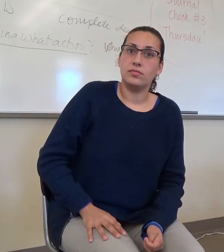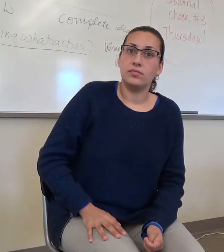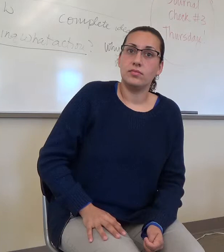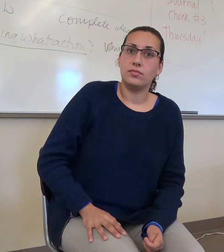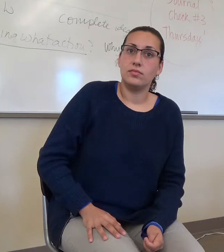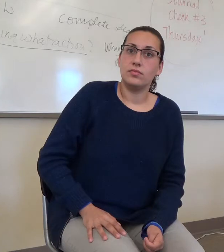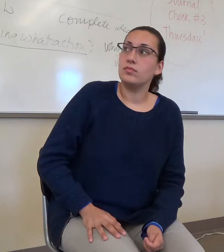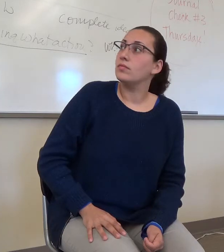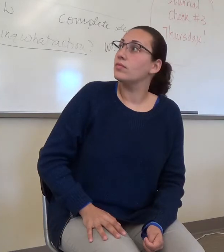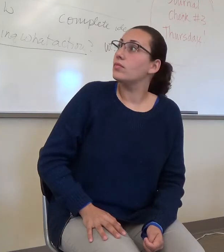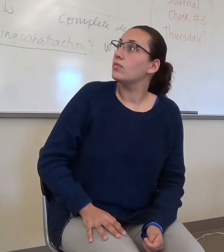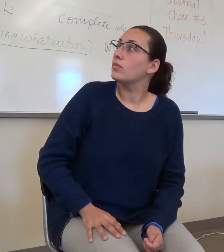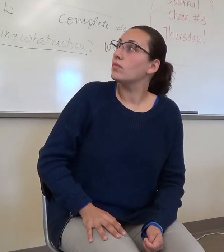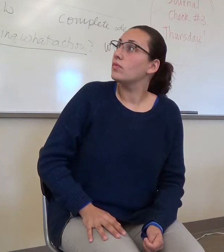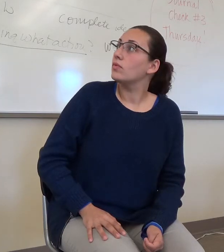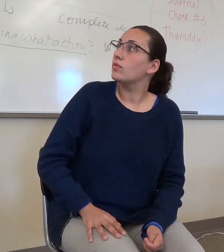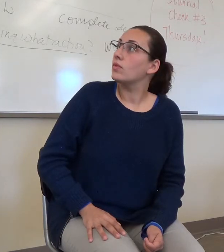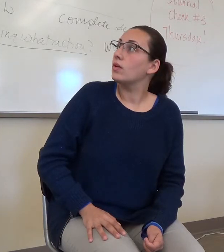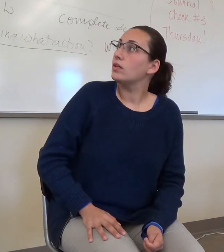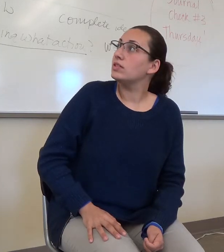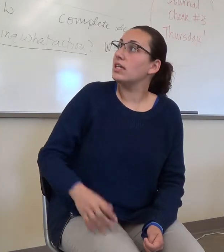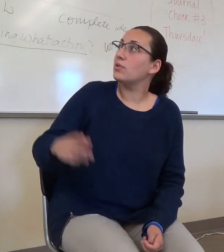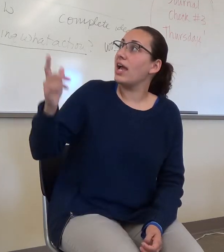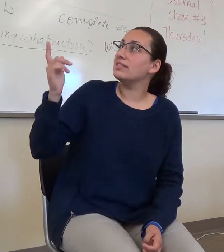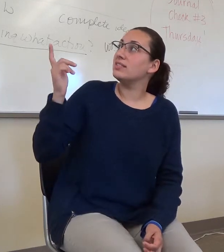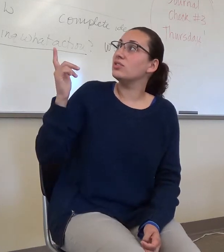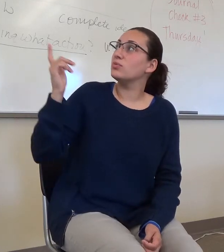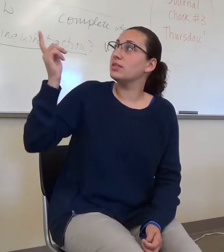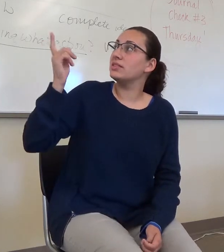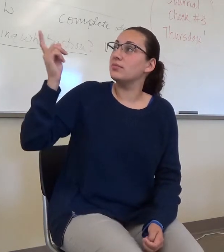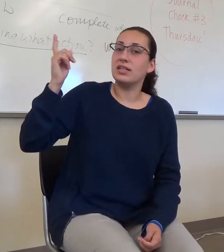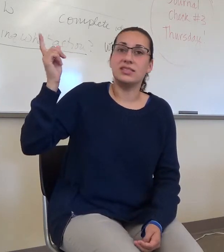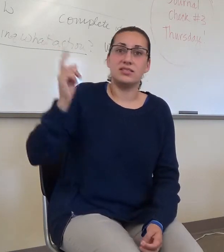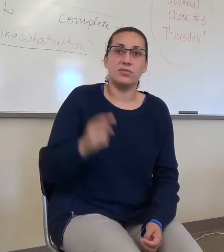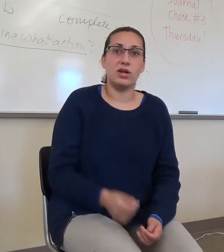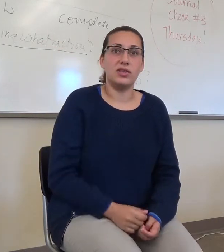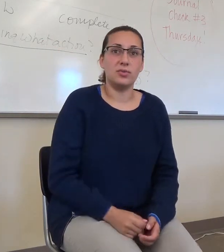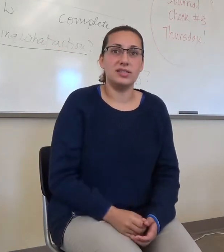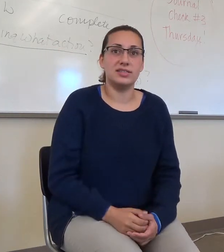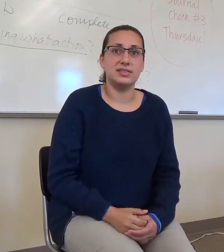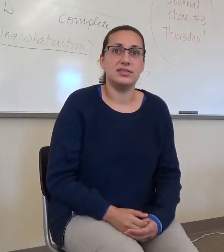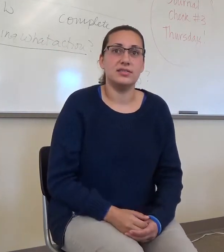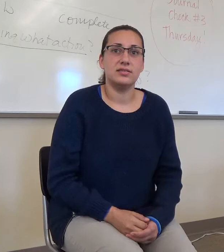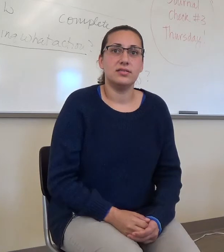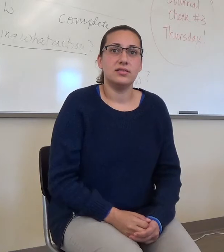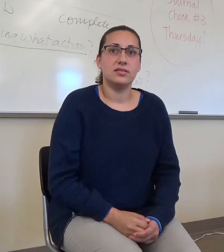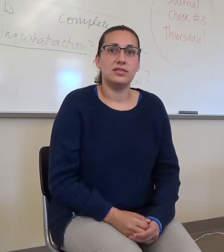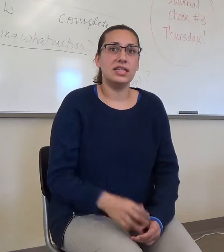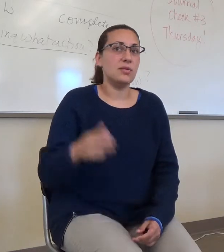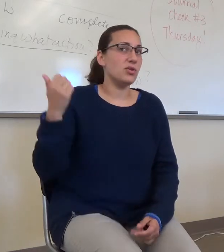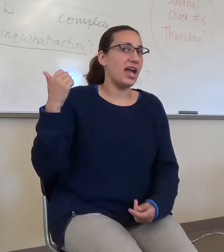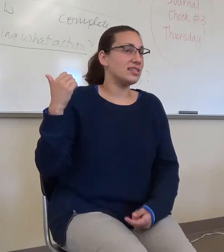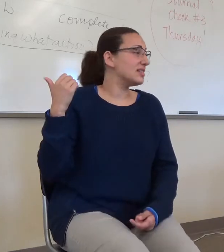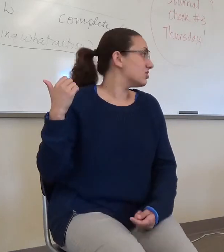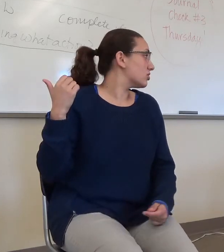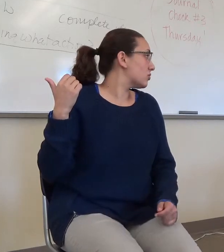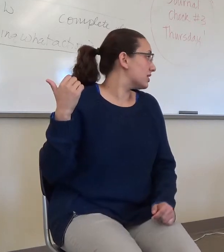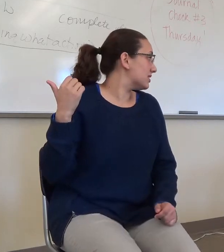What's the first reason? To keep their ancestors' wisdom. That's one of the reasons. That what? To keep their ancestors'